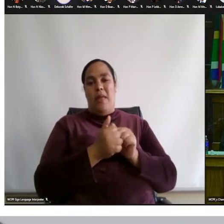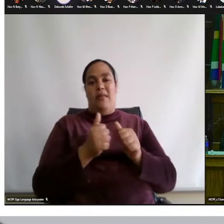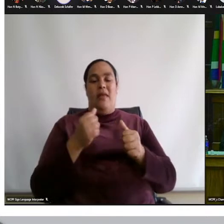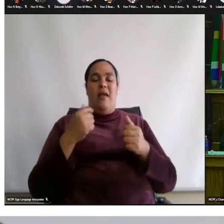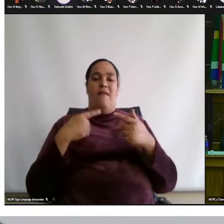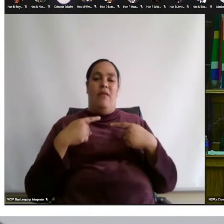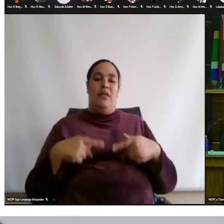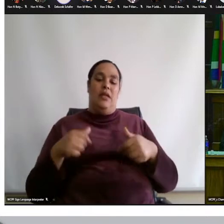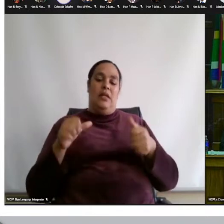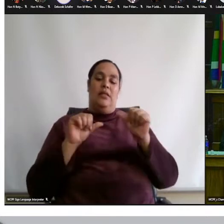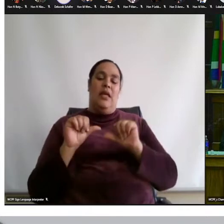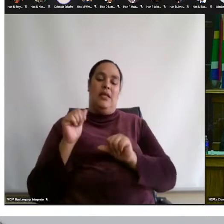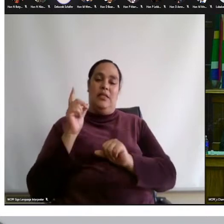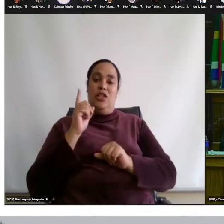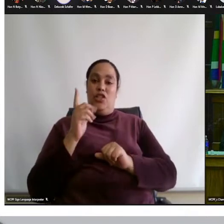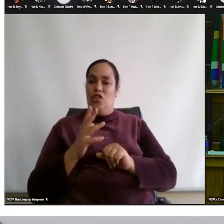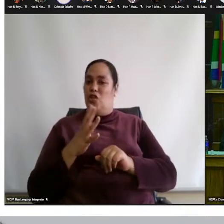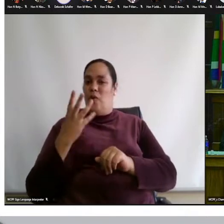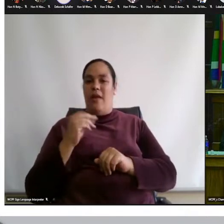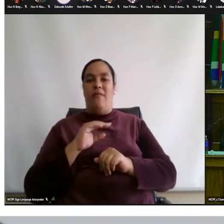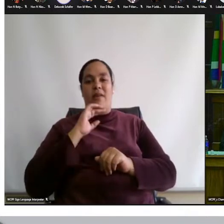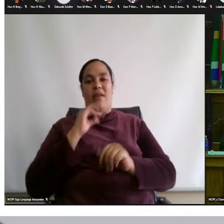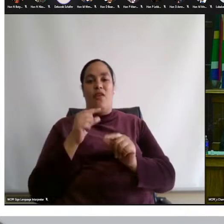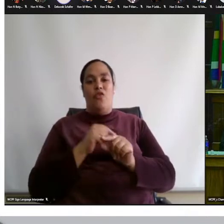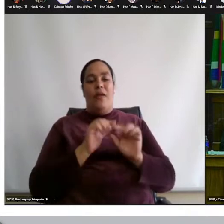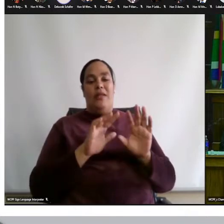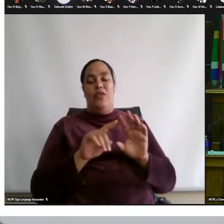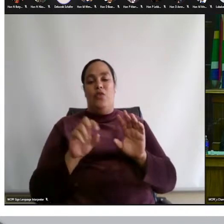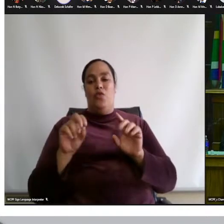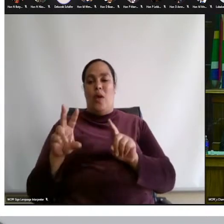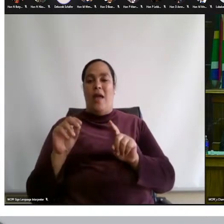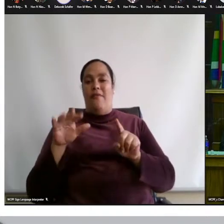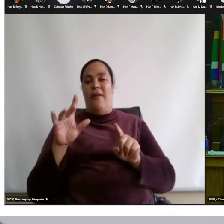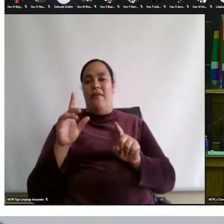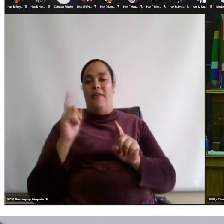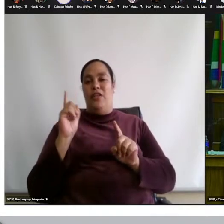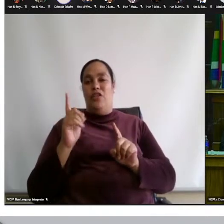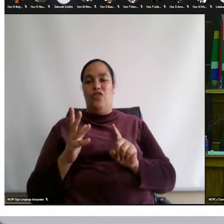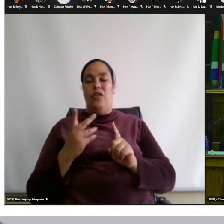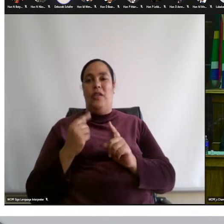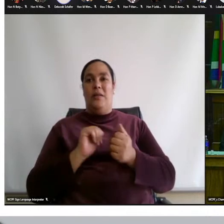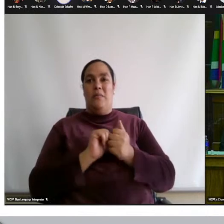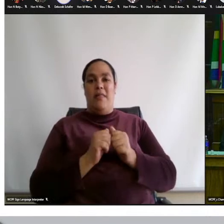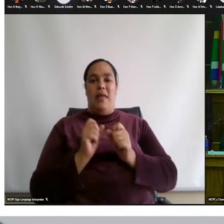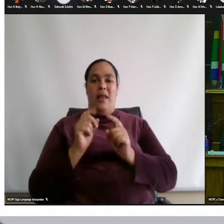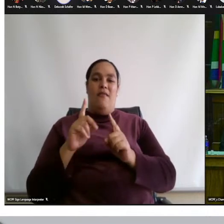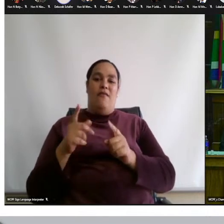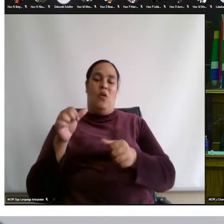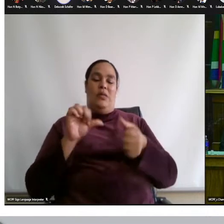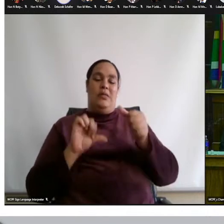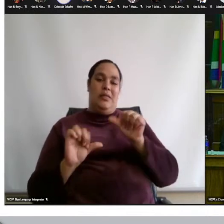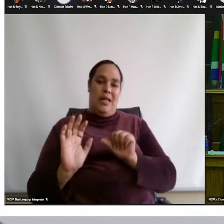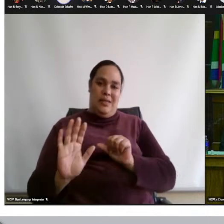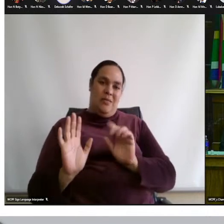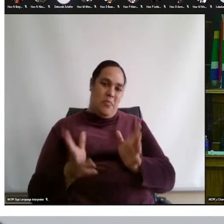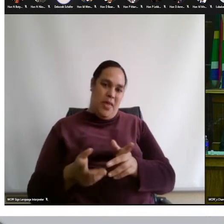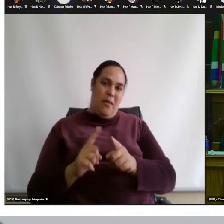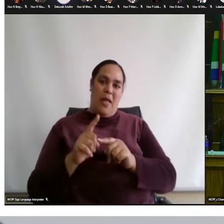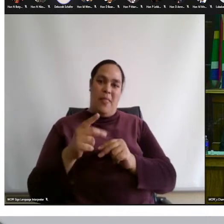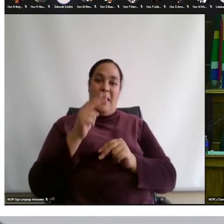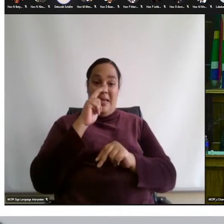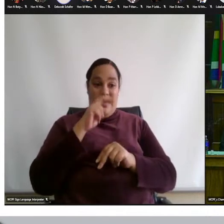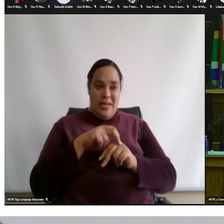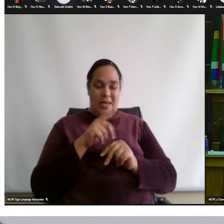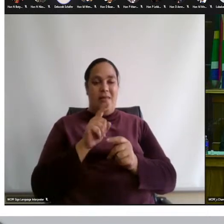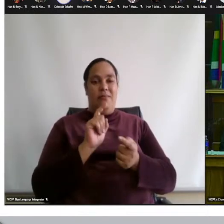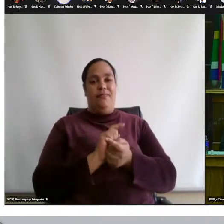science teachers. At the time, for grades 10 to 12, there were 15 teachers needed in mathematics and 11 in physical science, and these shortages are addressed